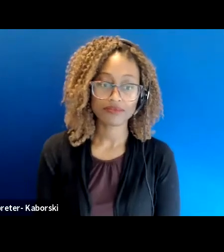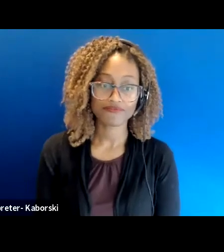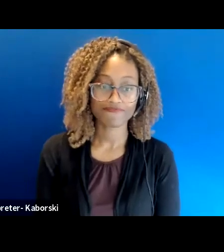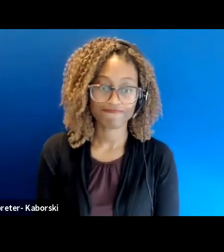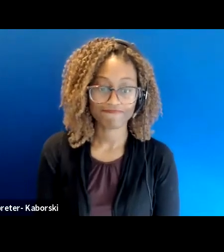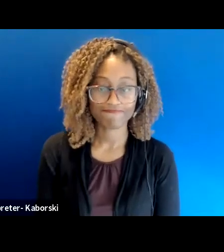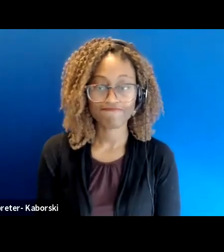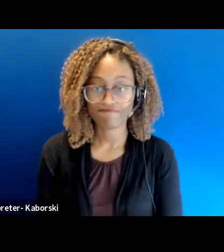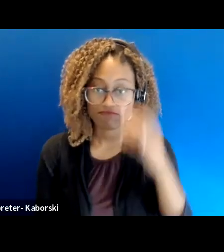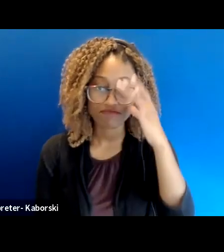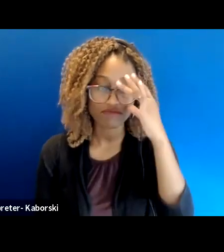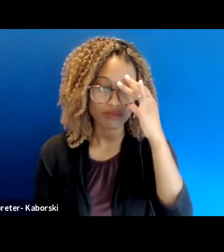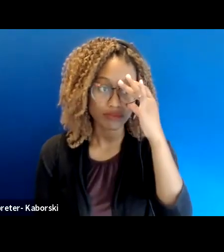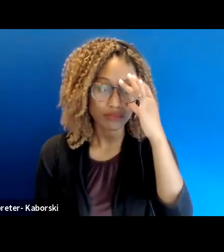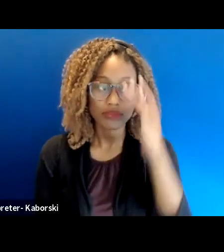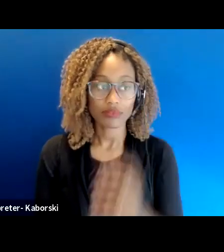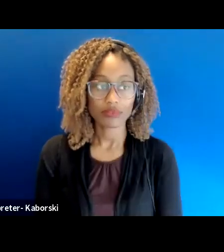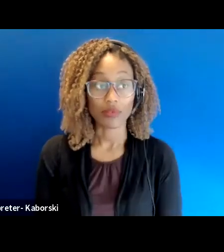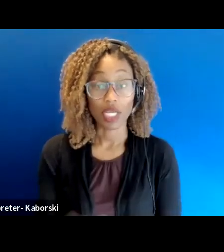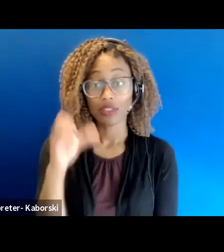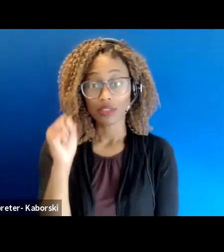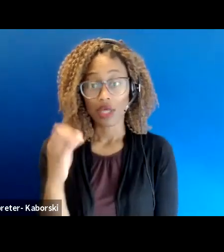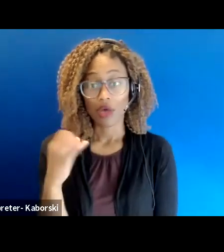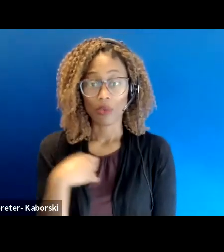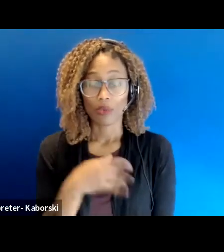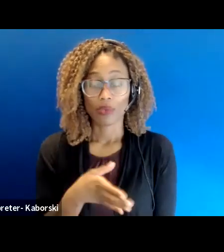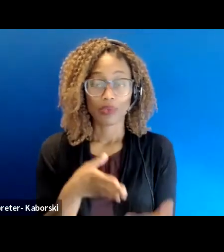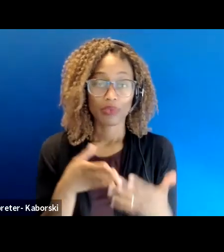So when we went through the